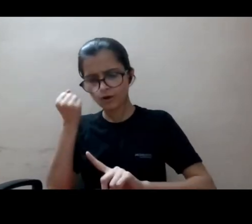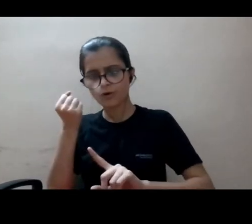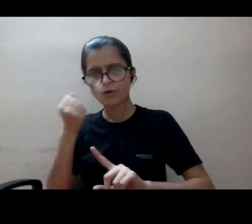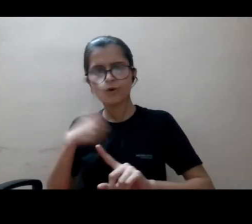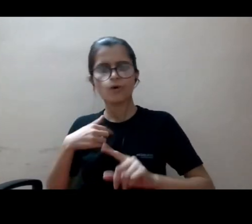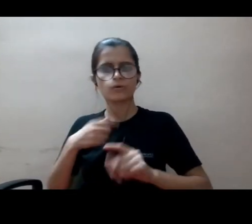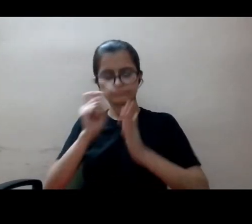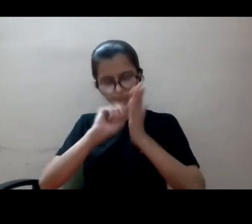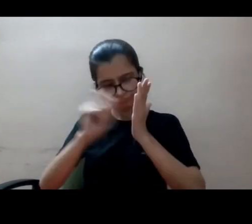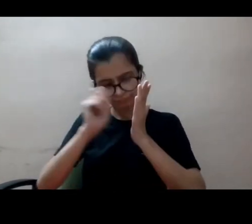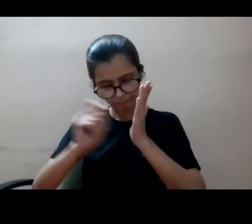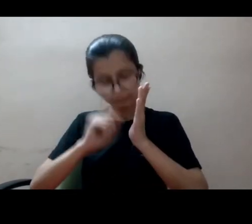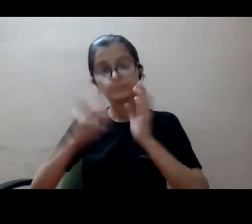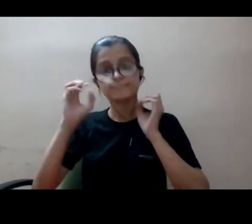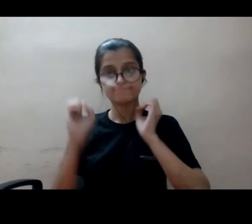to write one.